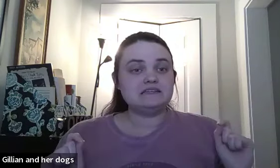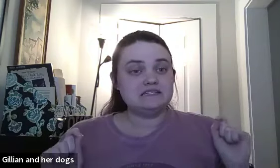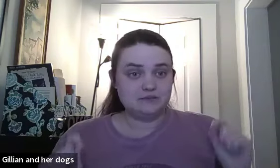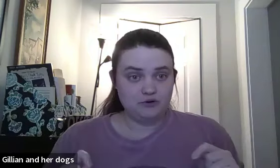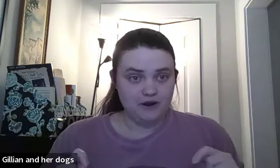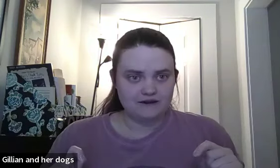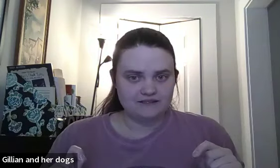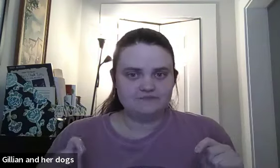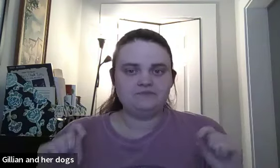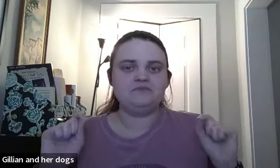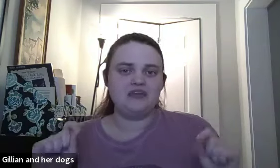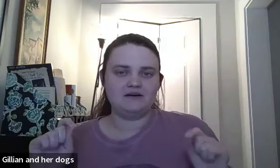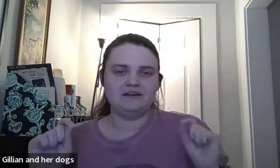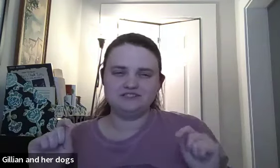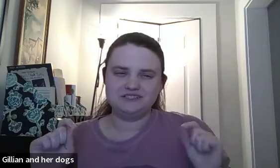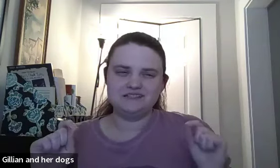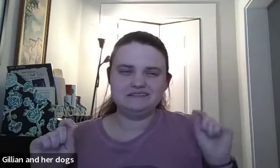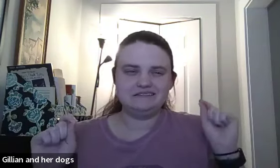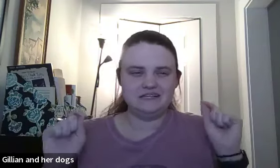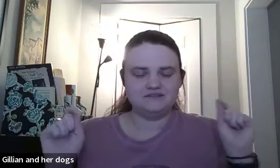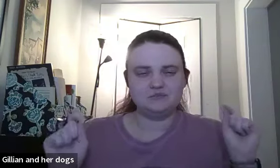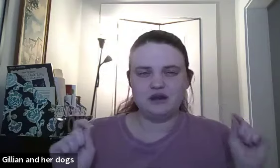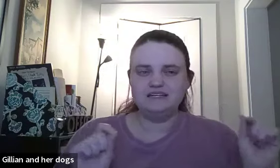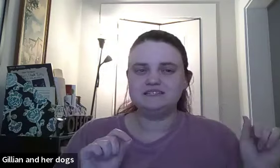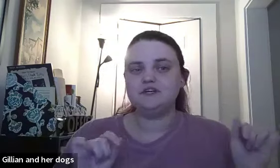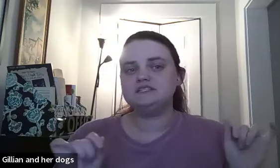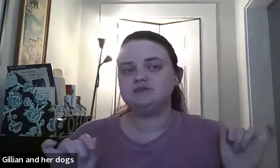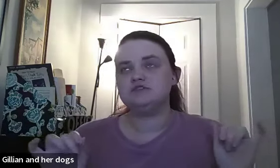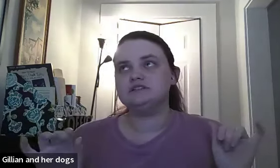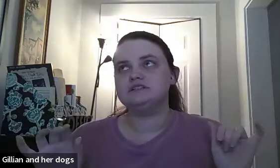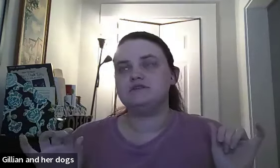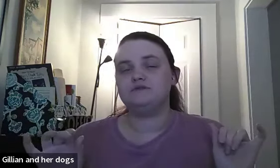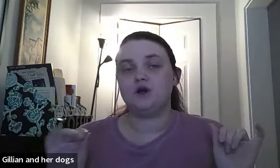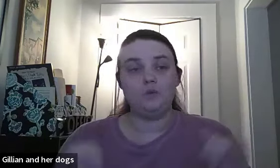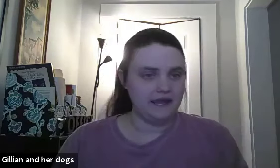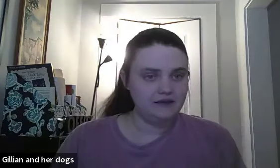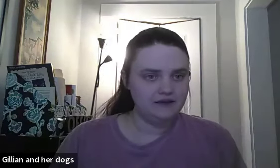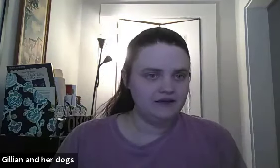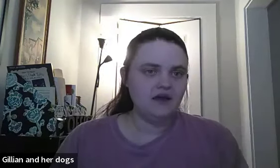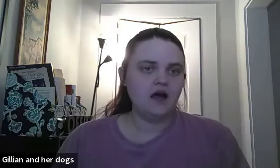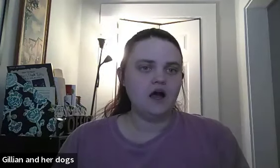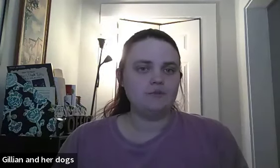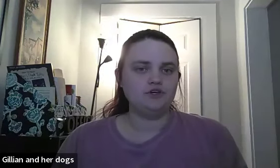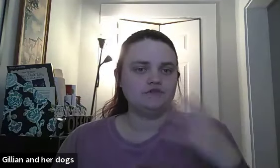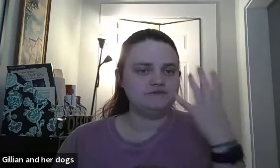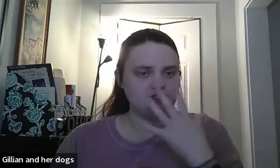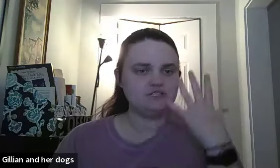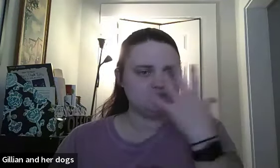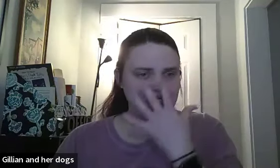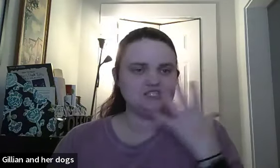is surprise. Now, interestingly enough, surprise is very similar as the sign for awake. Your facial